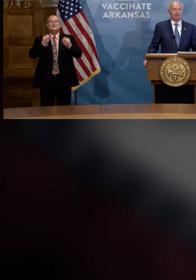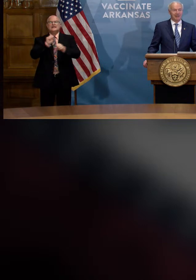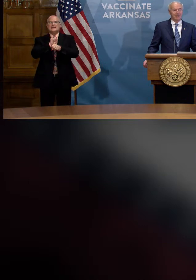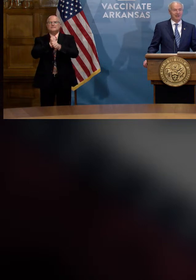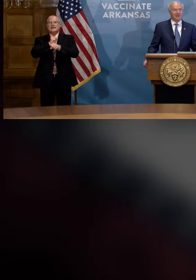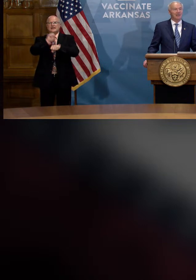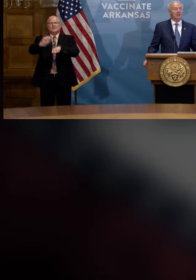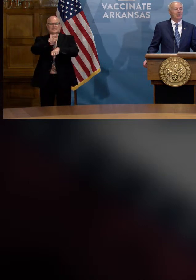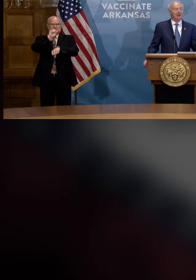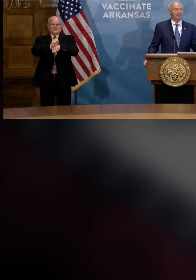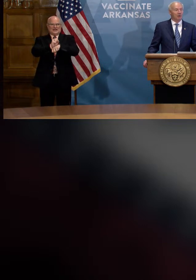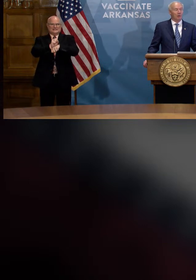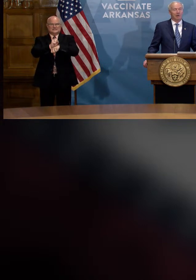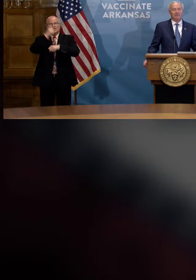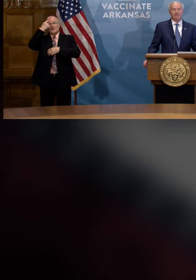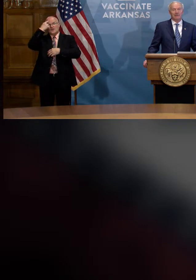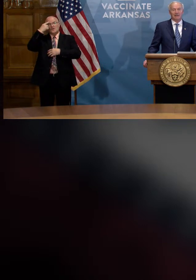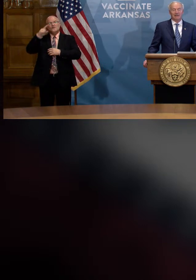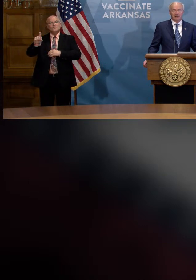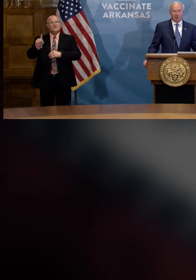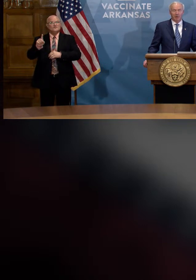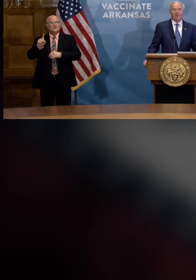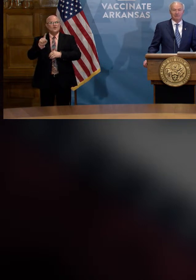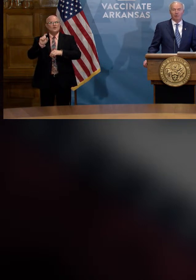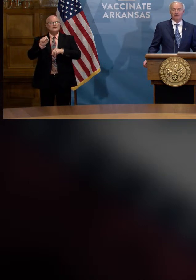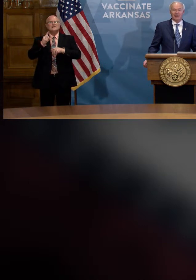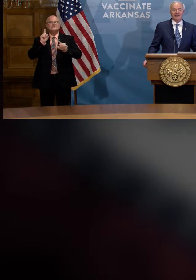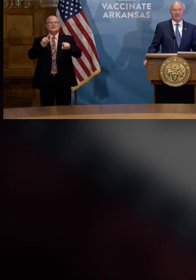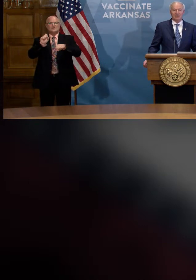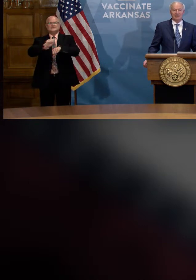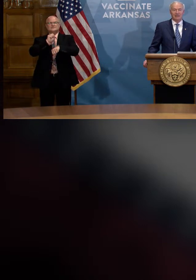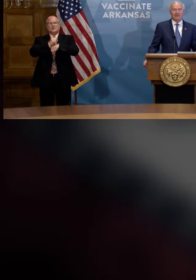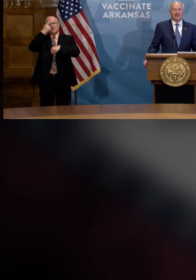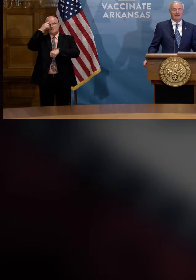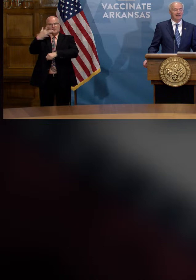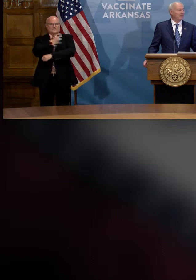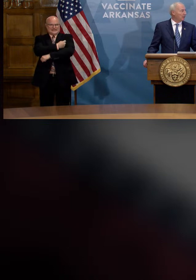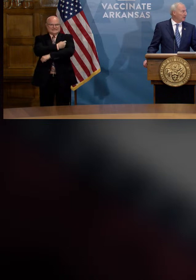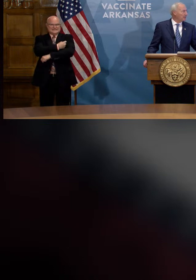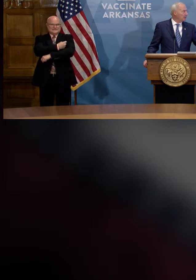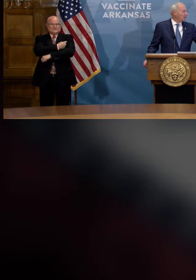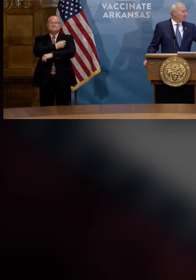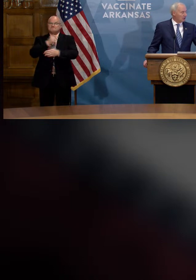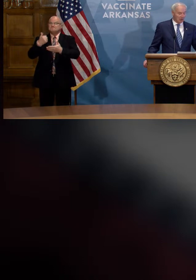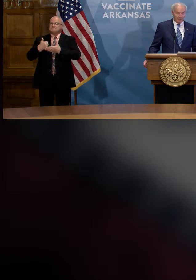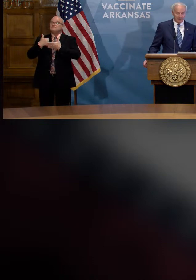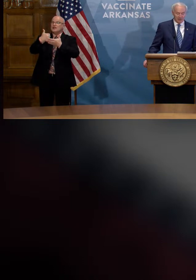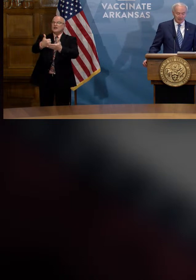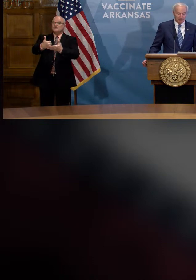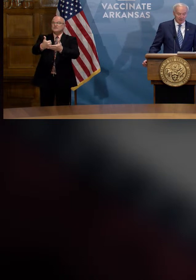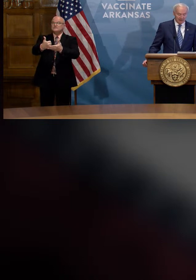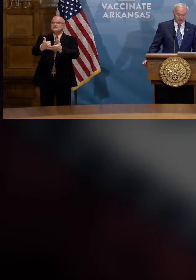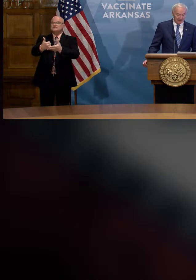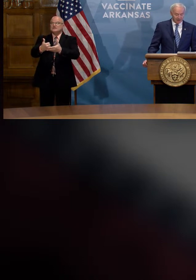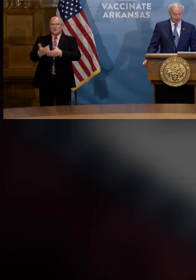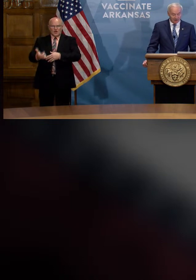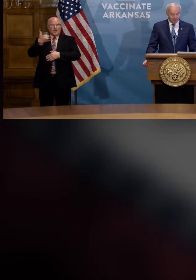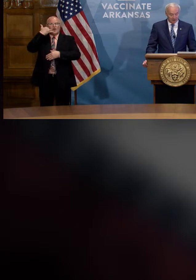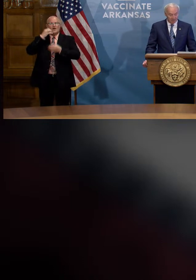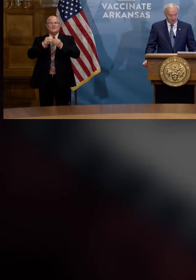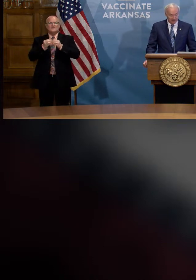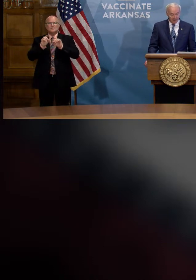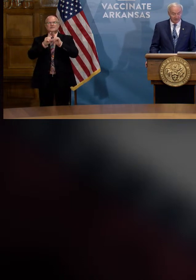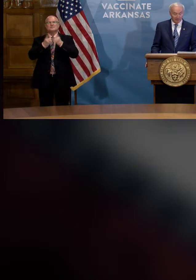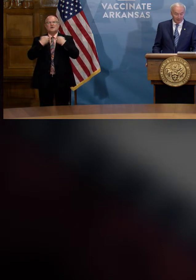a reservation for an appointment for a vaccine. They will help you if you call this number, and that is